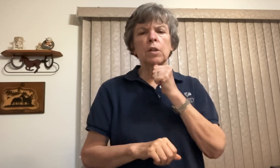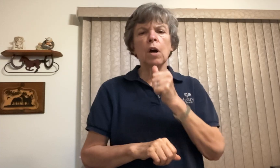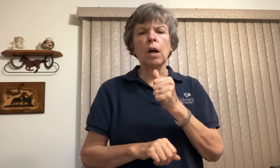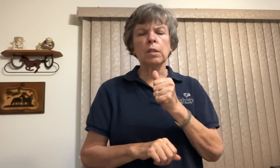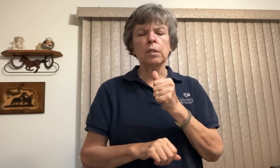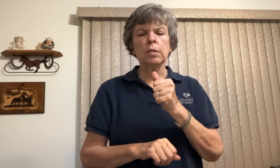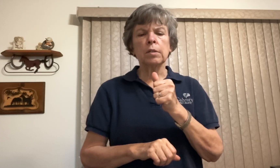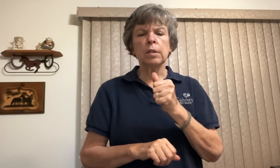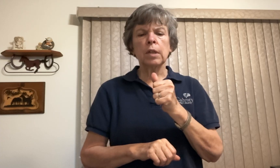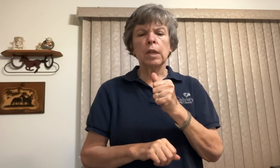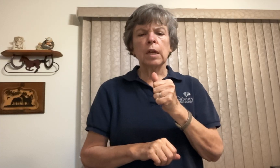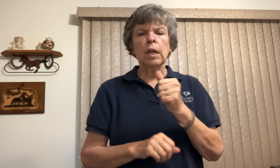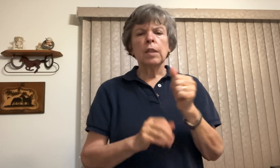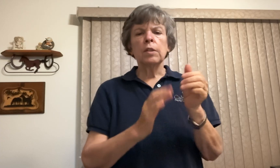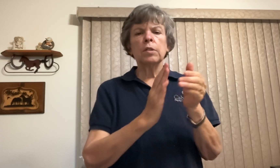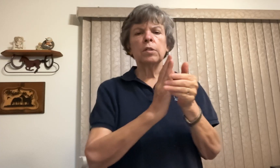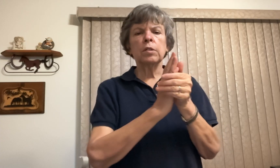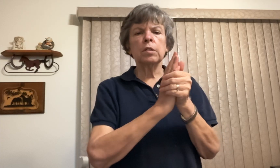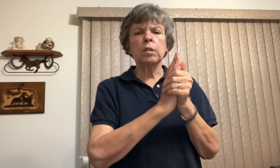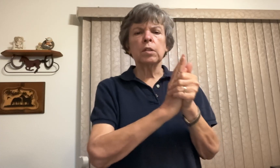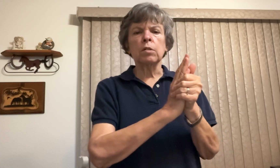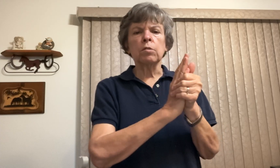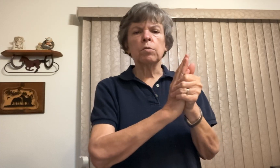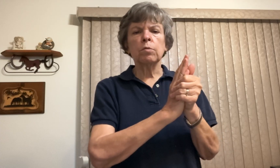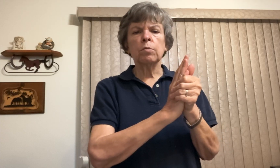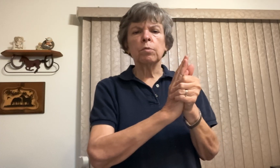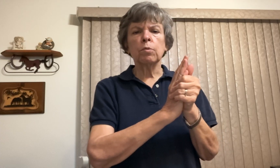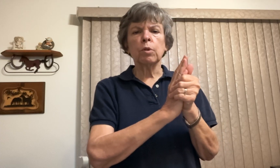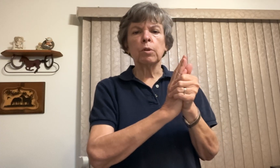not, this is skill, or